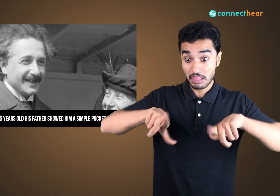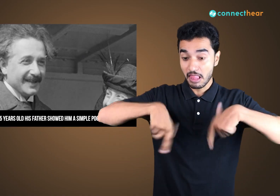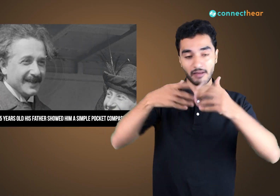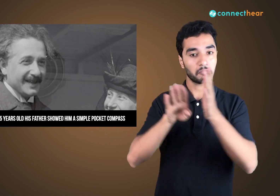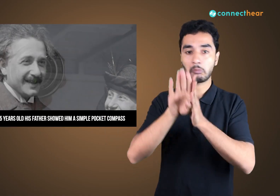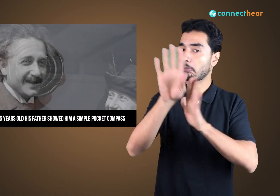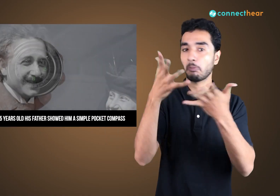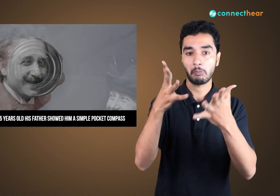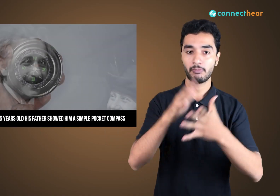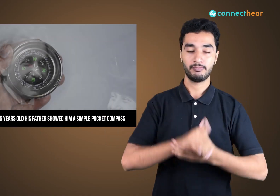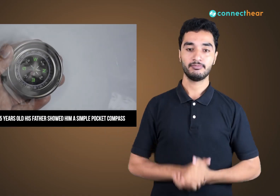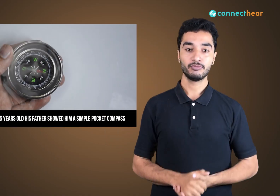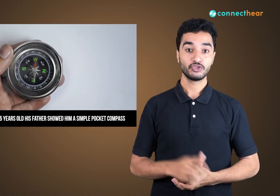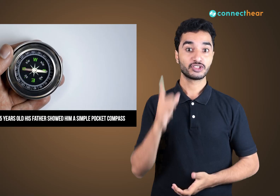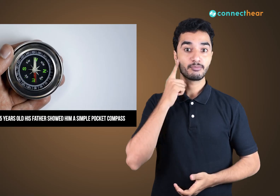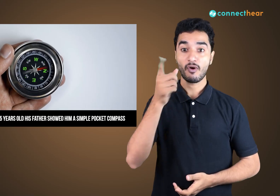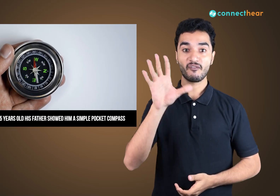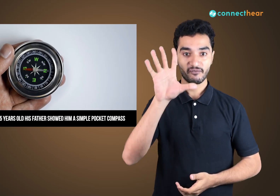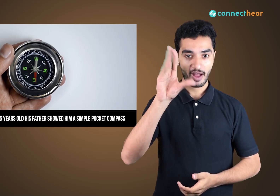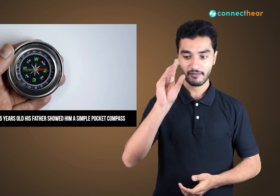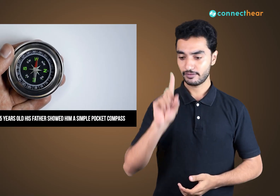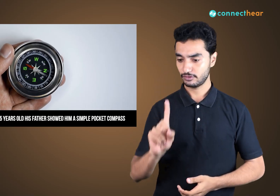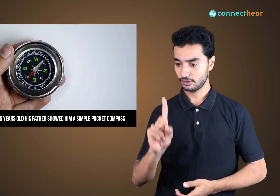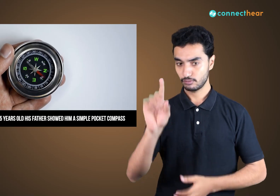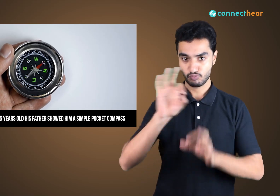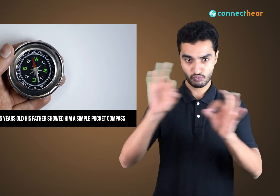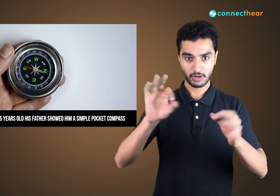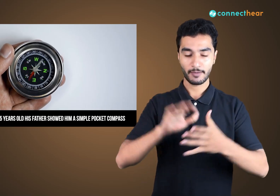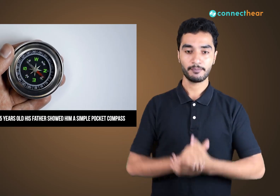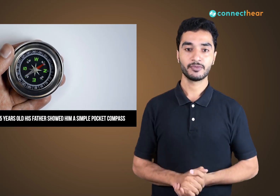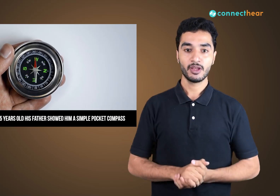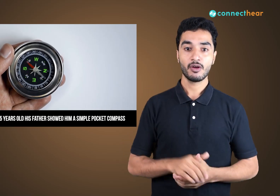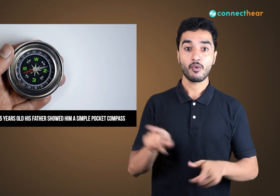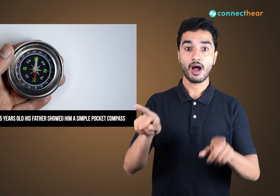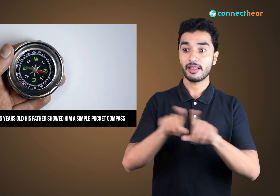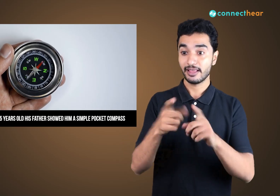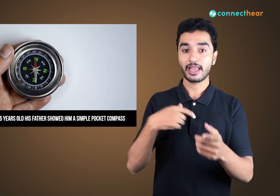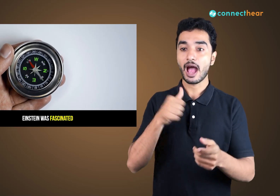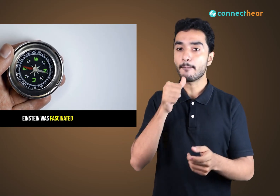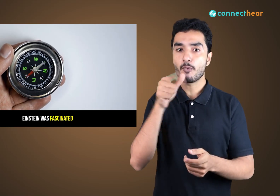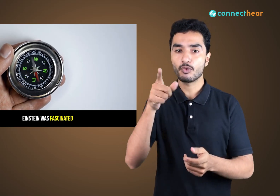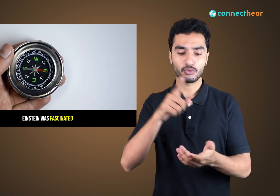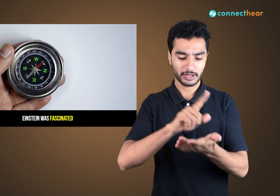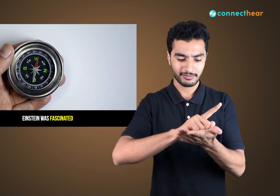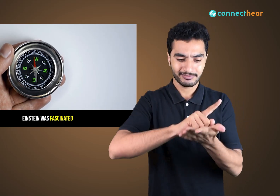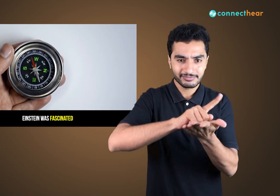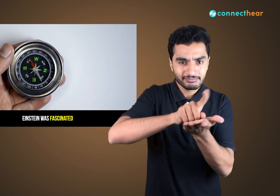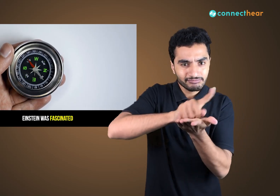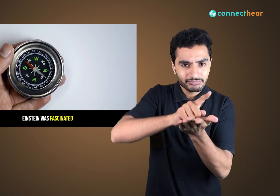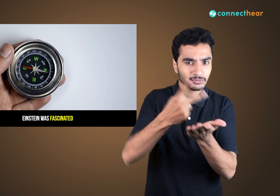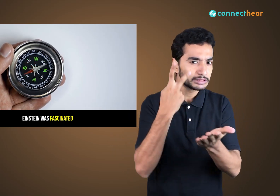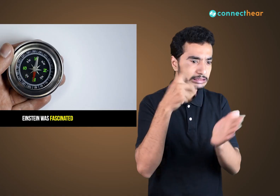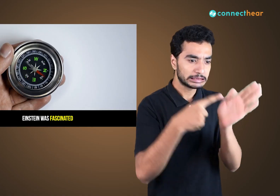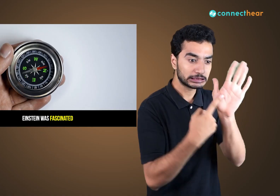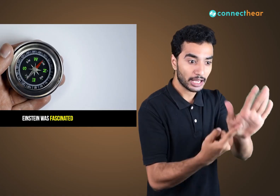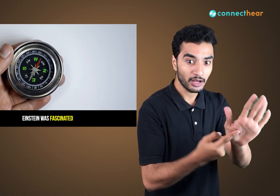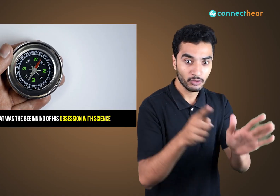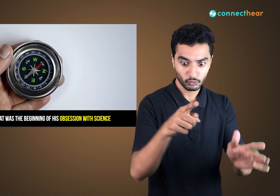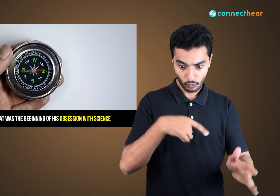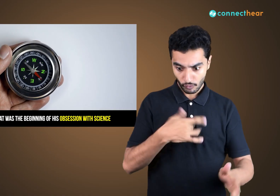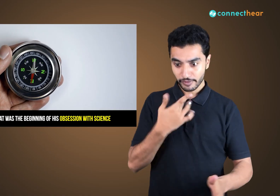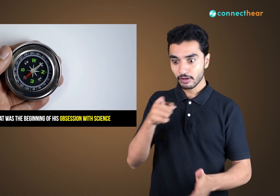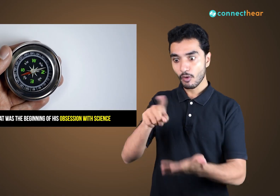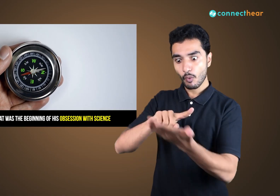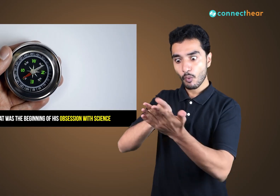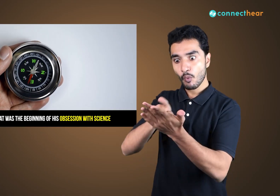anything. When he was 5 years old, his father showed him a simple pocket compass, and Einstein was fascinated,